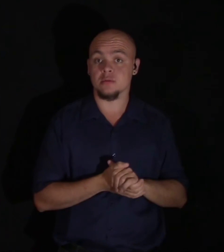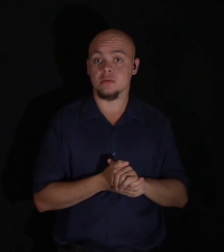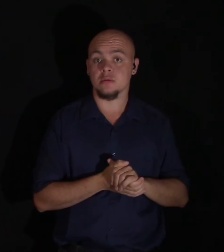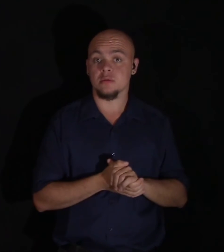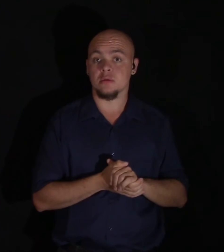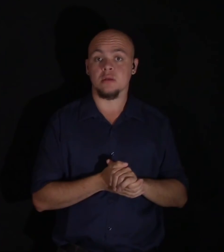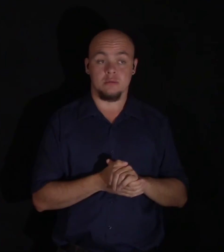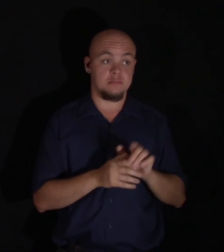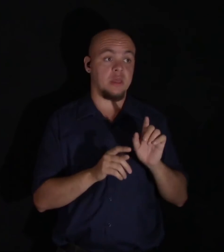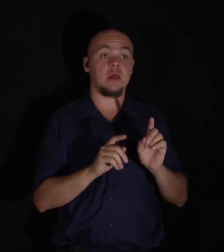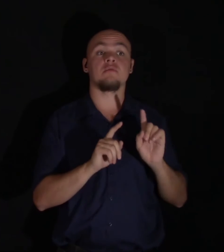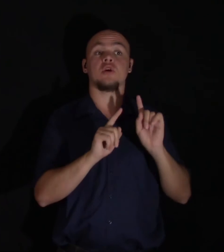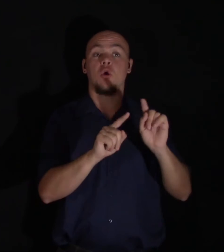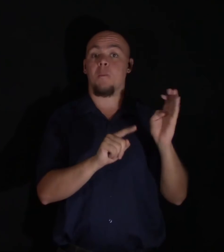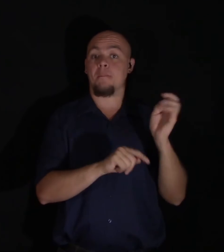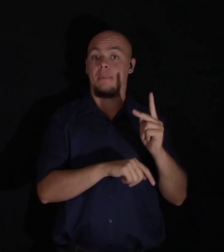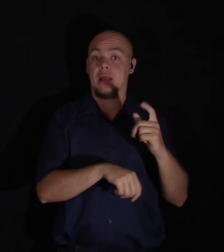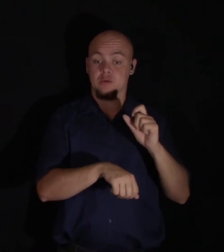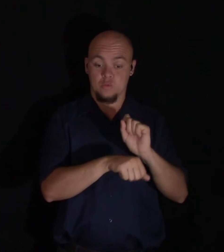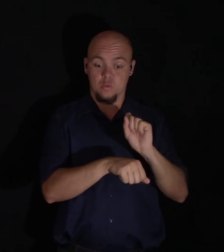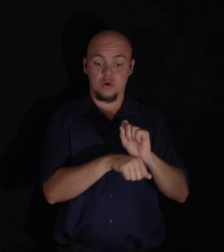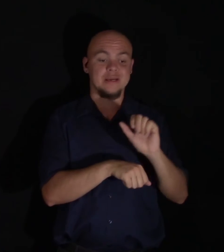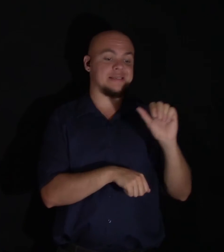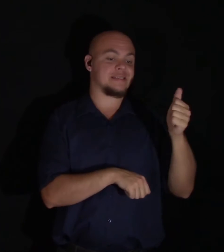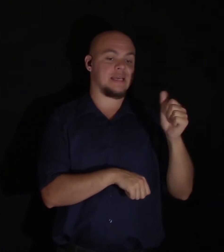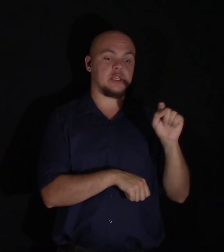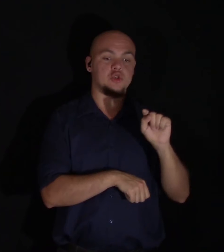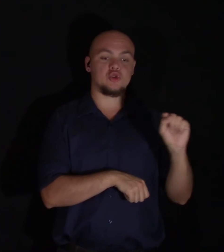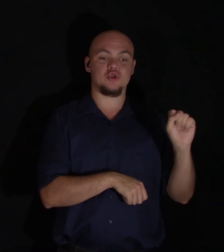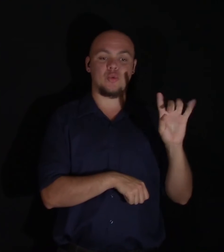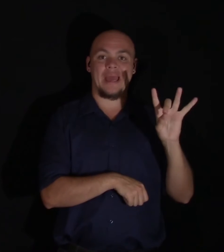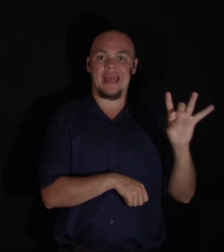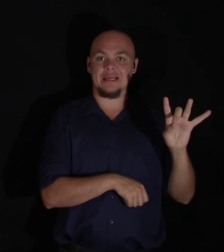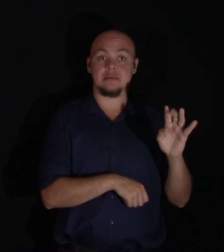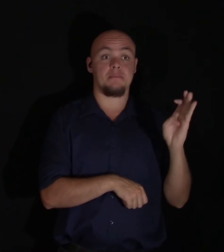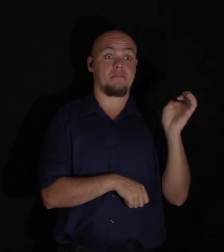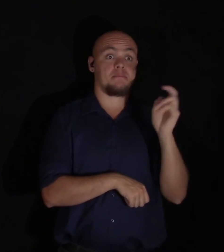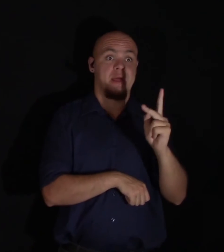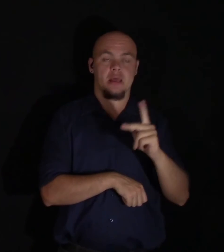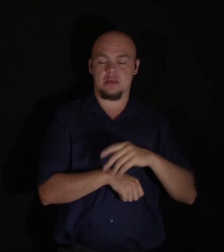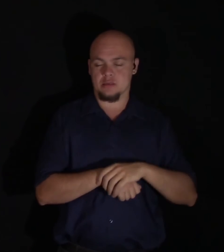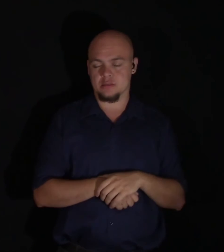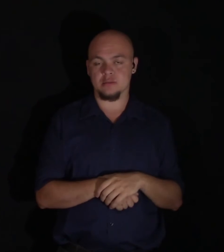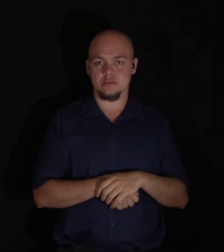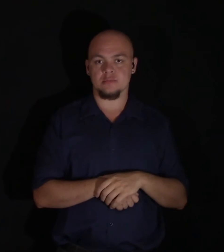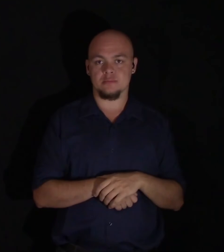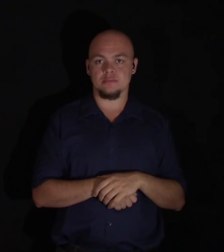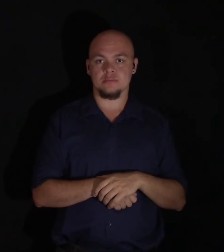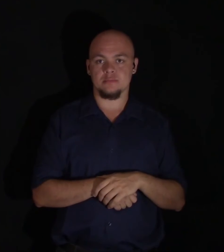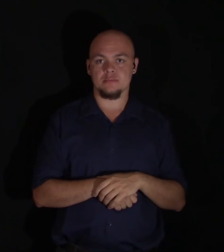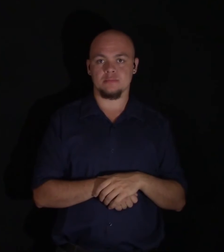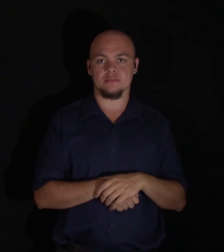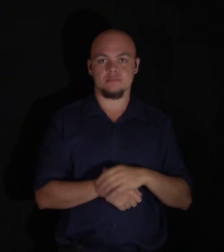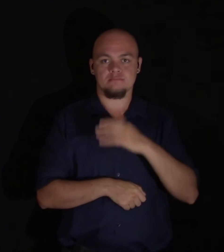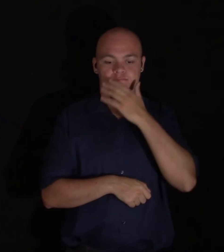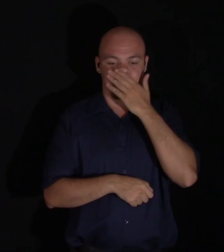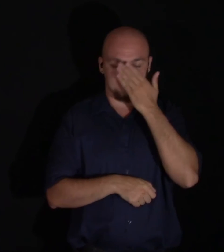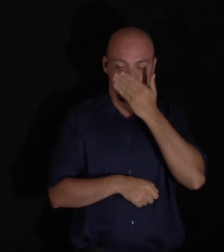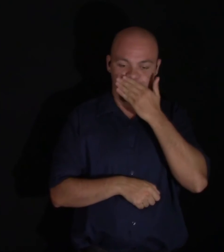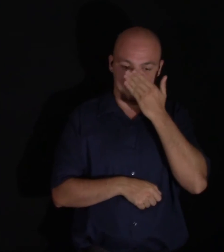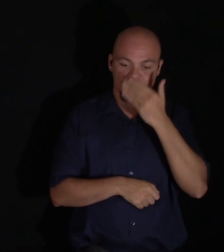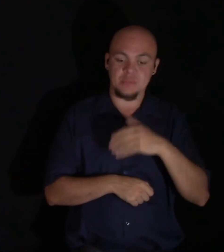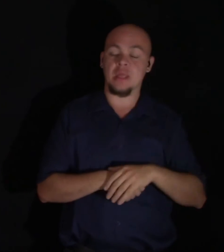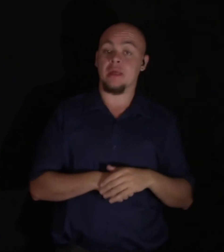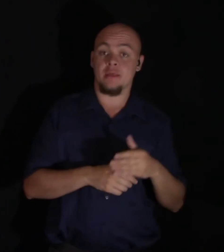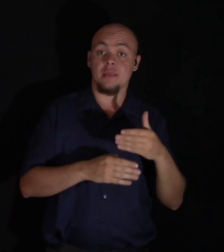10-8. They got to go back and work. Go back to the field. Go back and deal with the